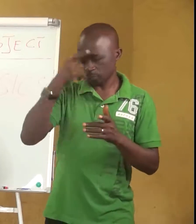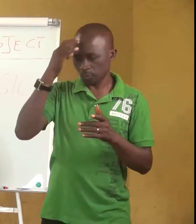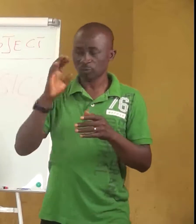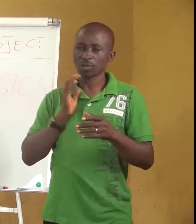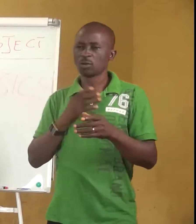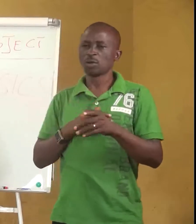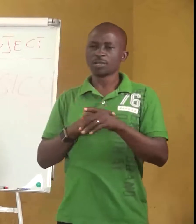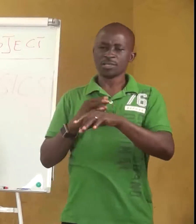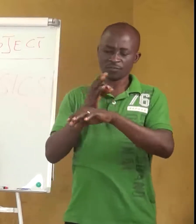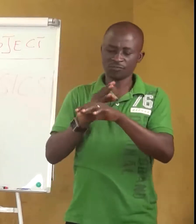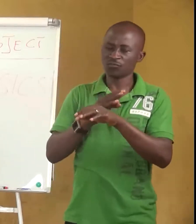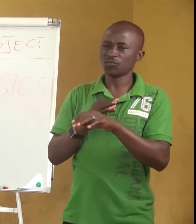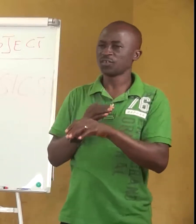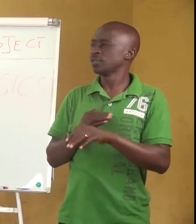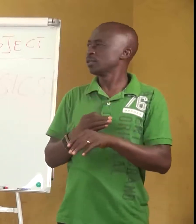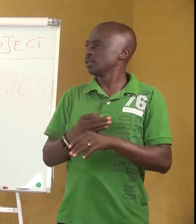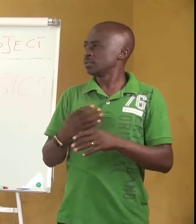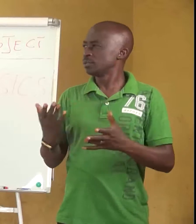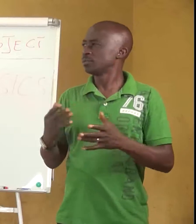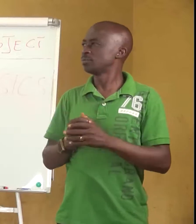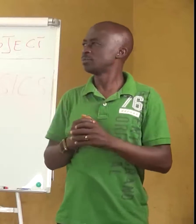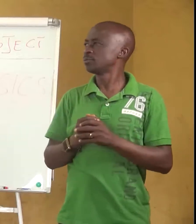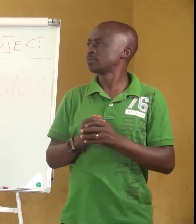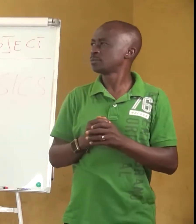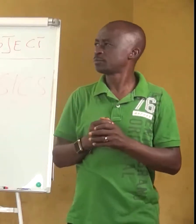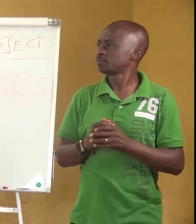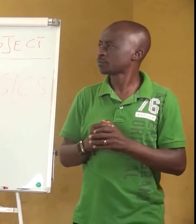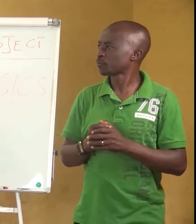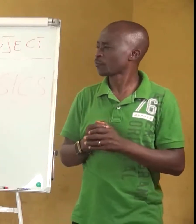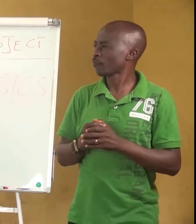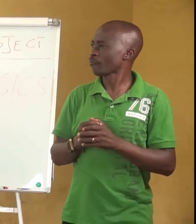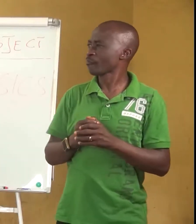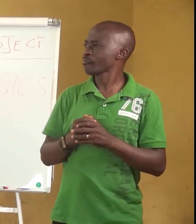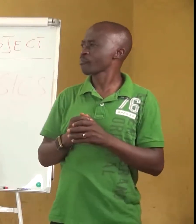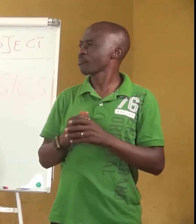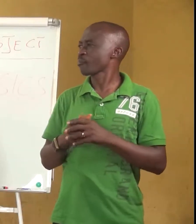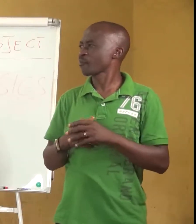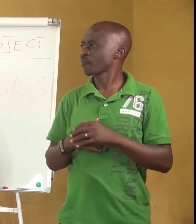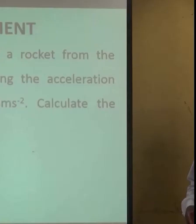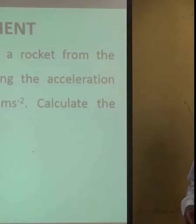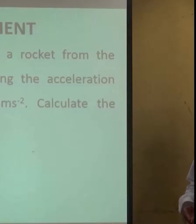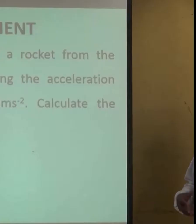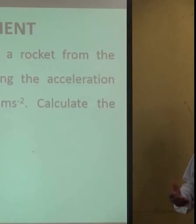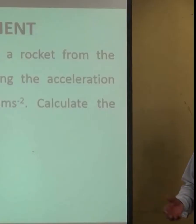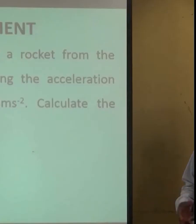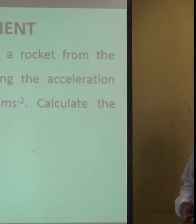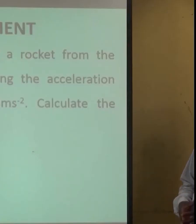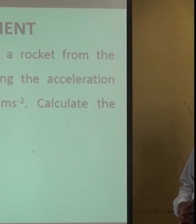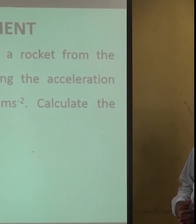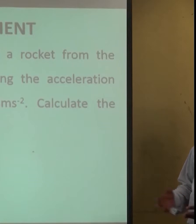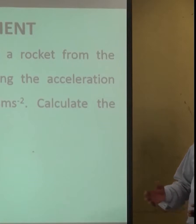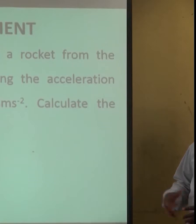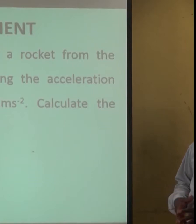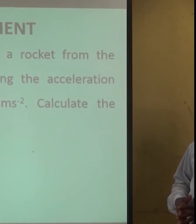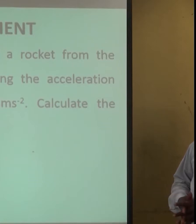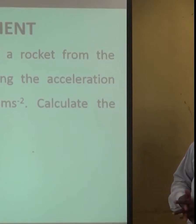gravitational field intensity, which is the same as that, or gravitational field strength and gravitational constant.